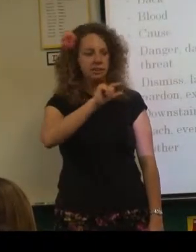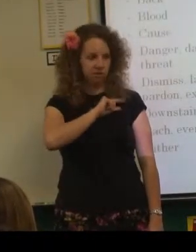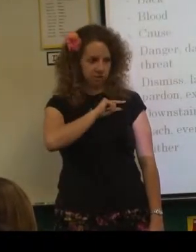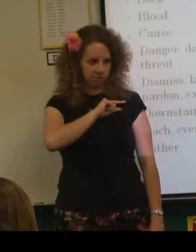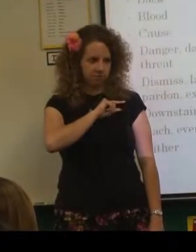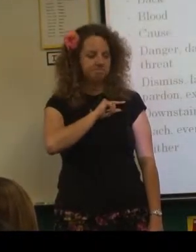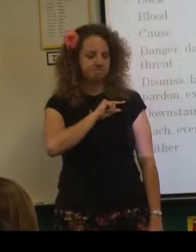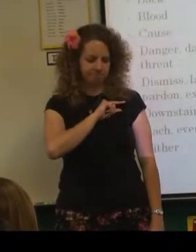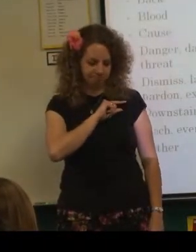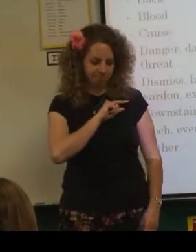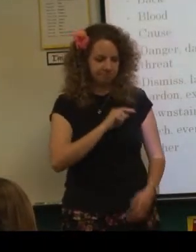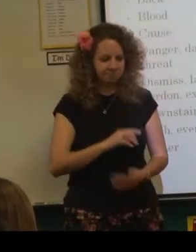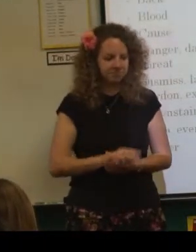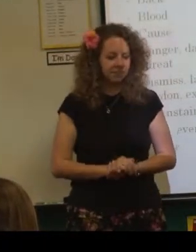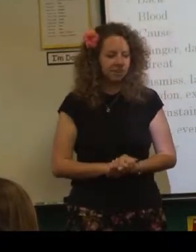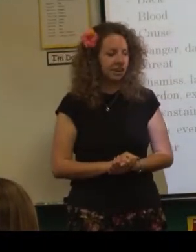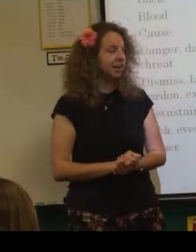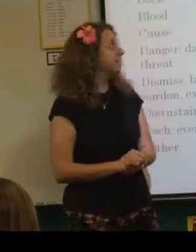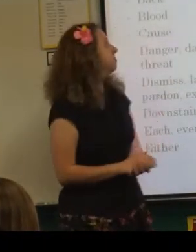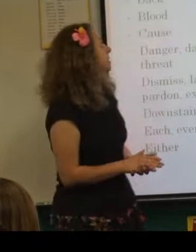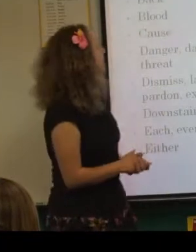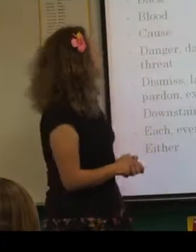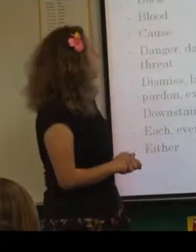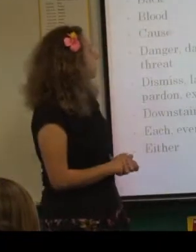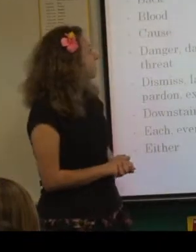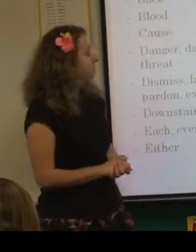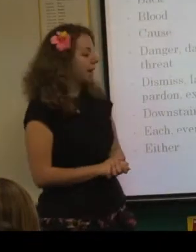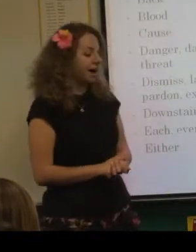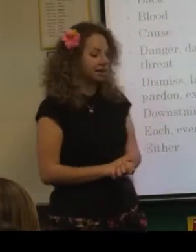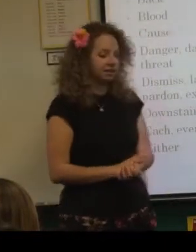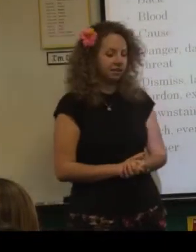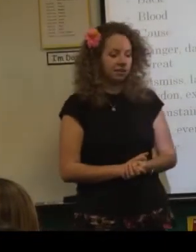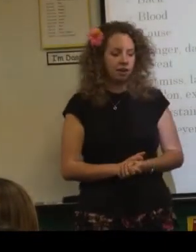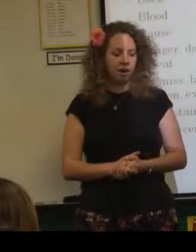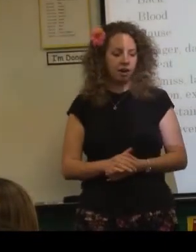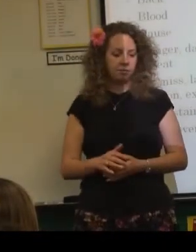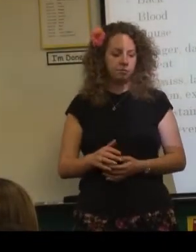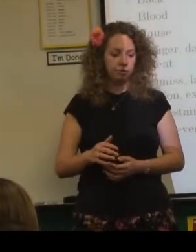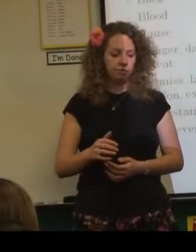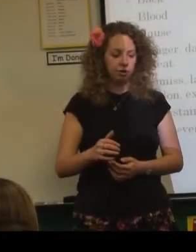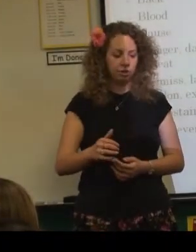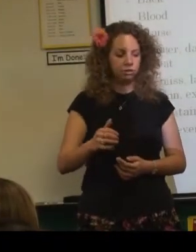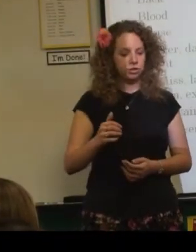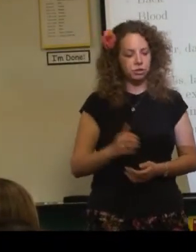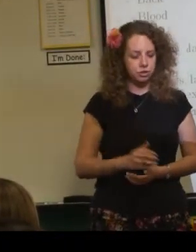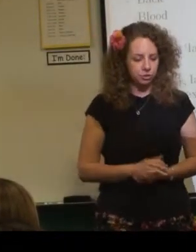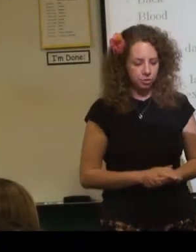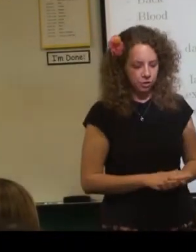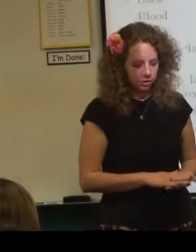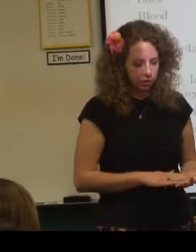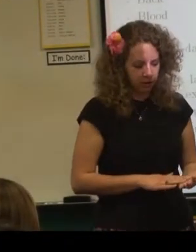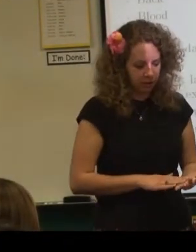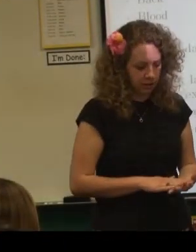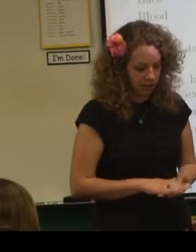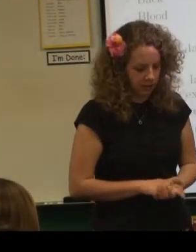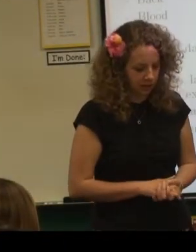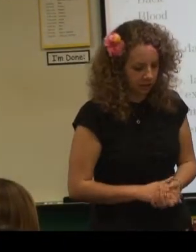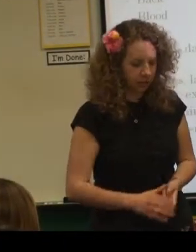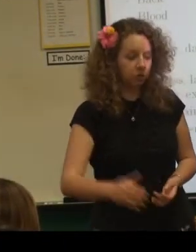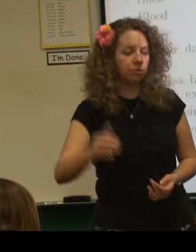guilt. Okay, and then we have back, referring to something. You can